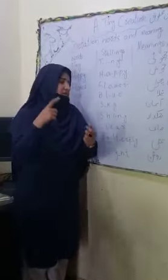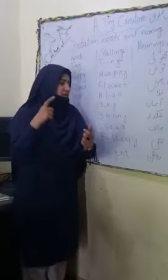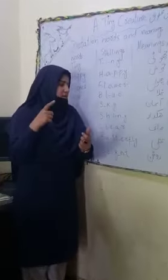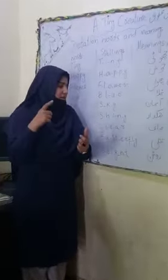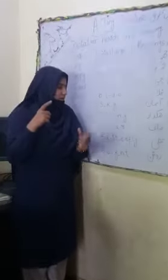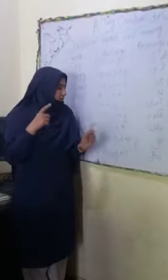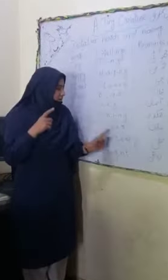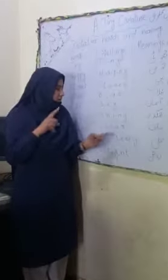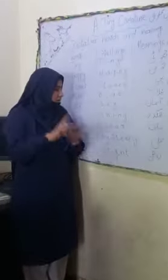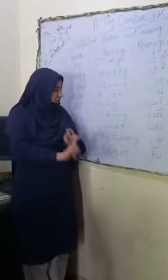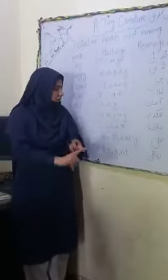A,